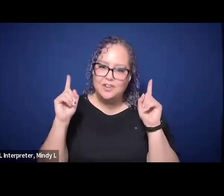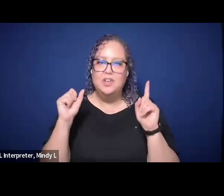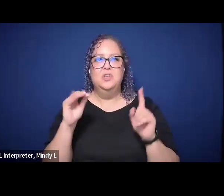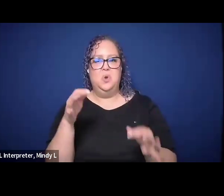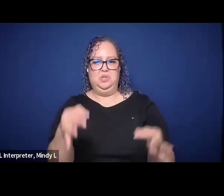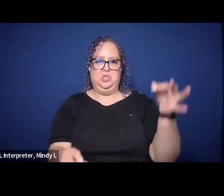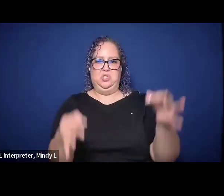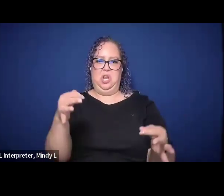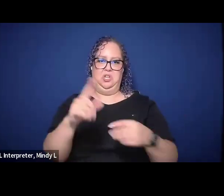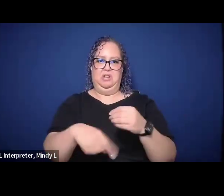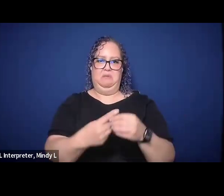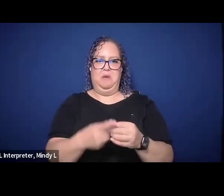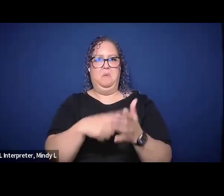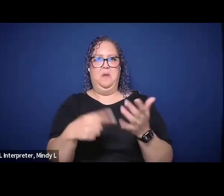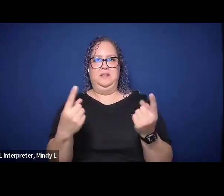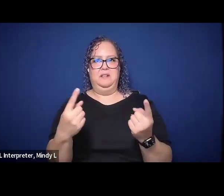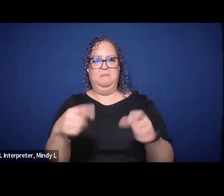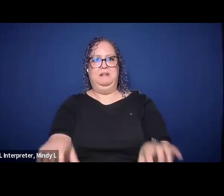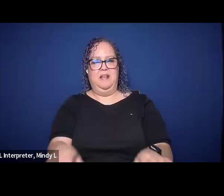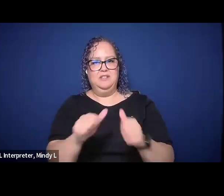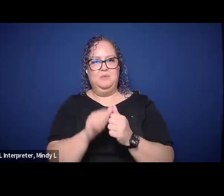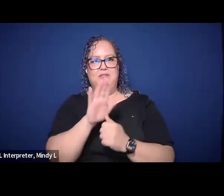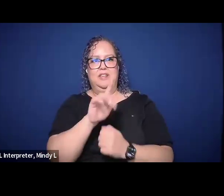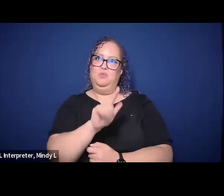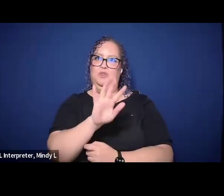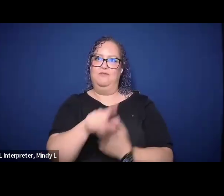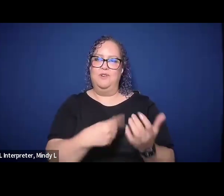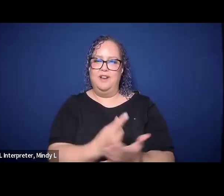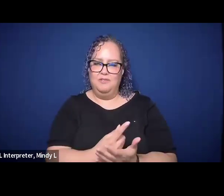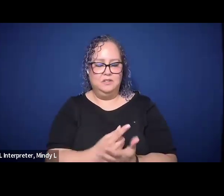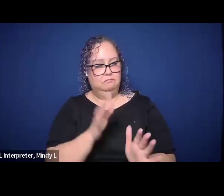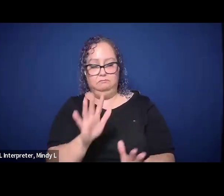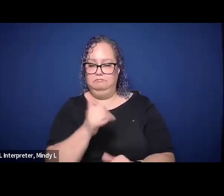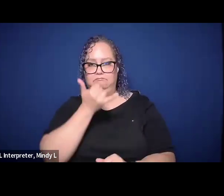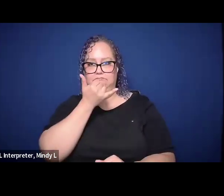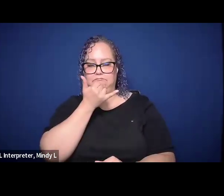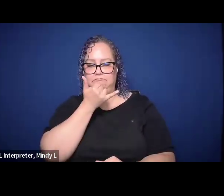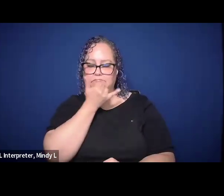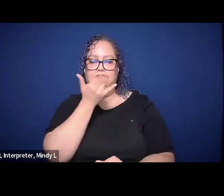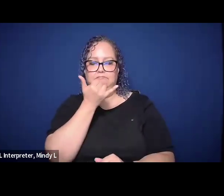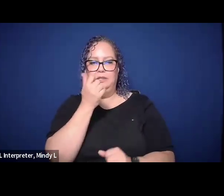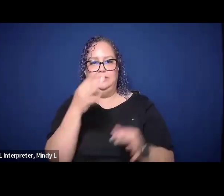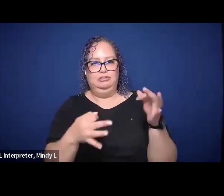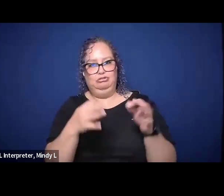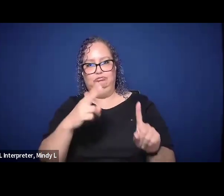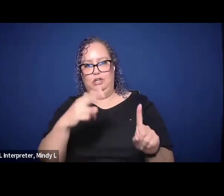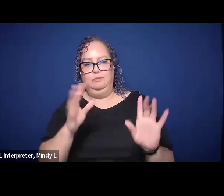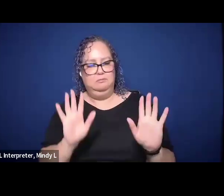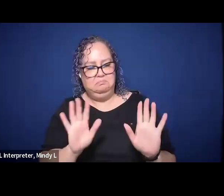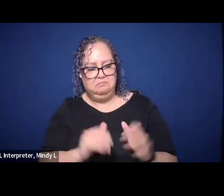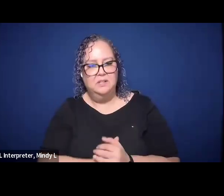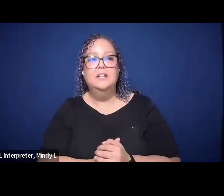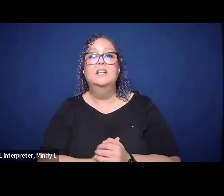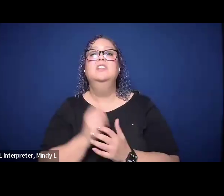is really misplaced judgment. So today we're going to cover talking about time, energy, and money.